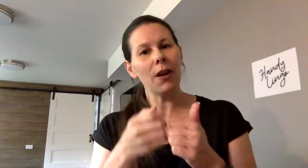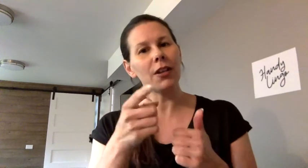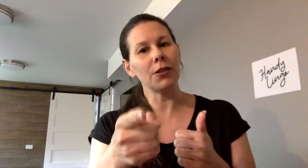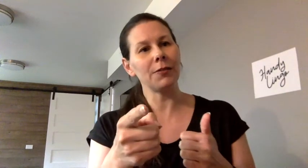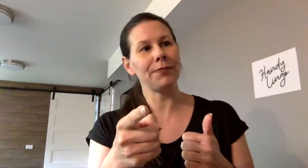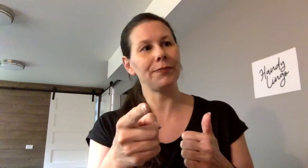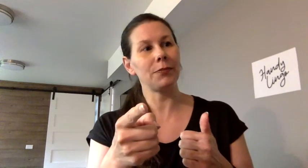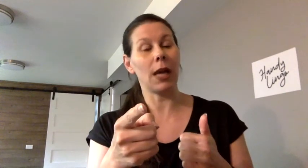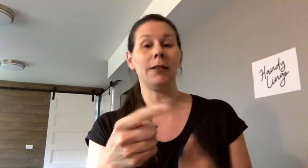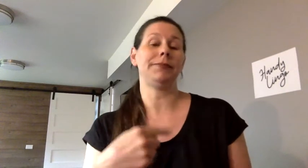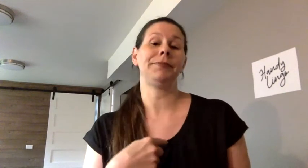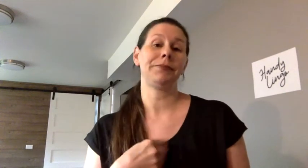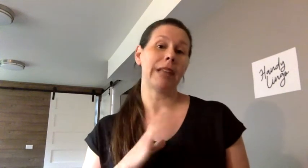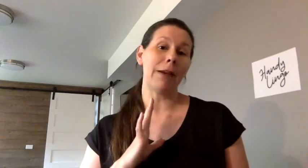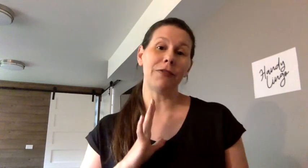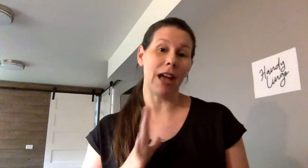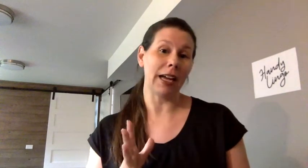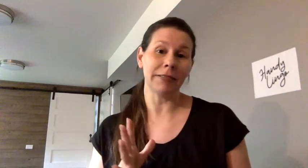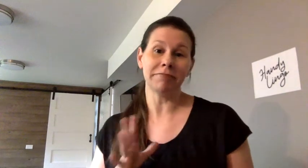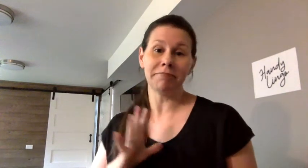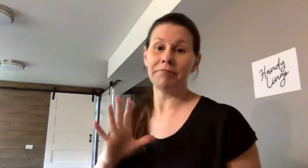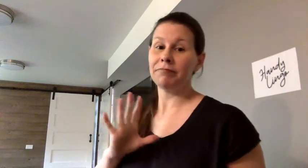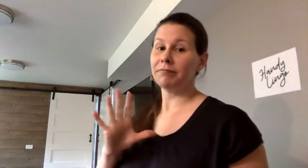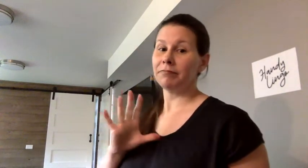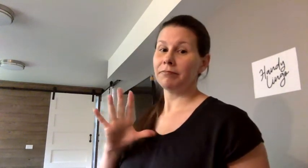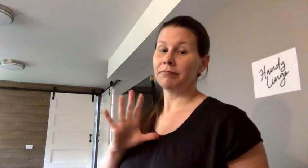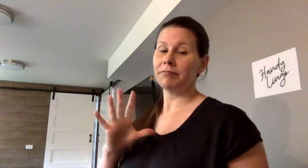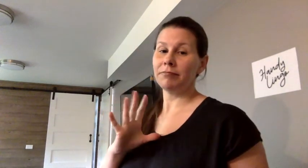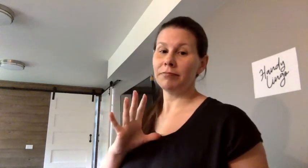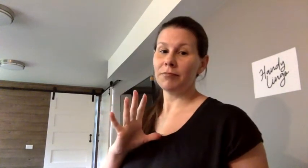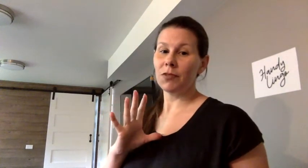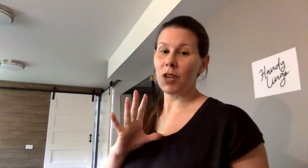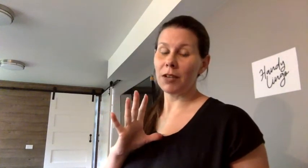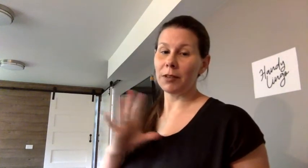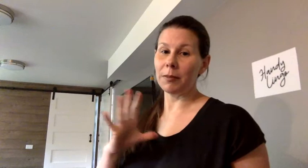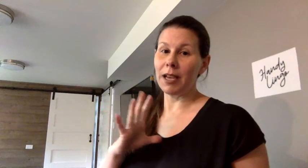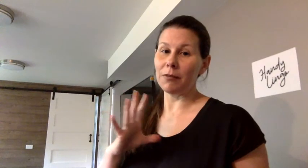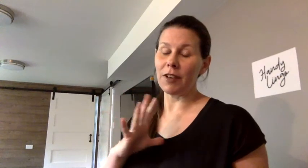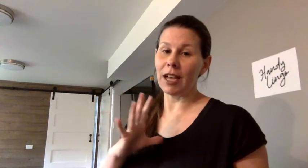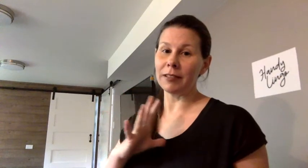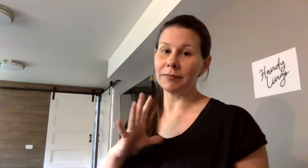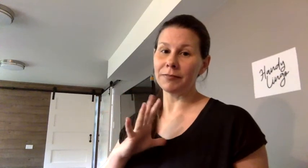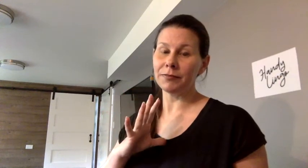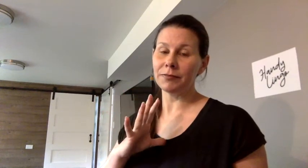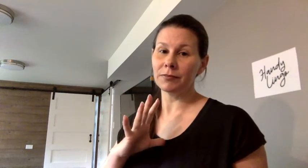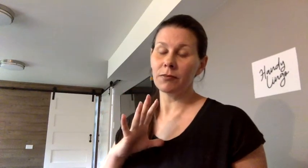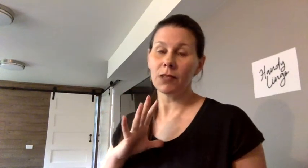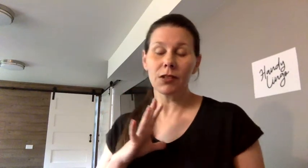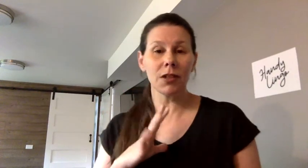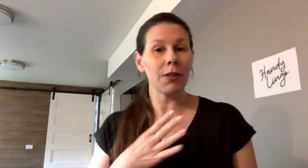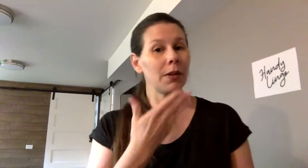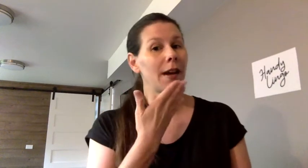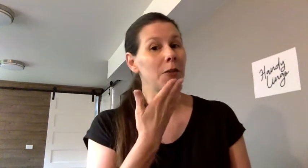you? Well, I'm fine. Try it with me. I'm fine. Here's another one. I'm